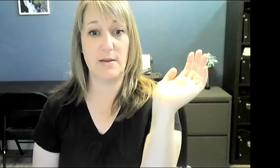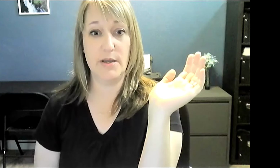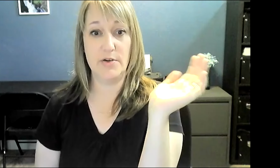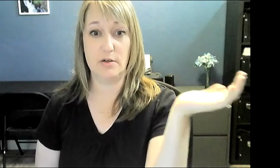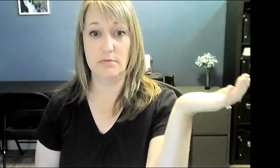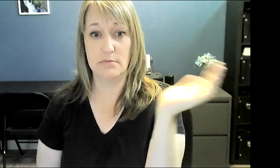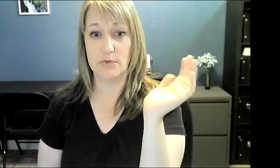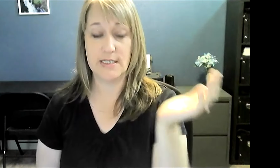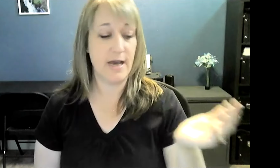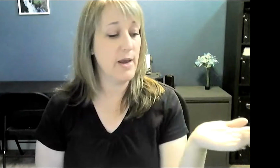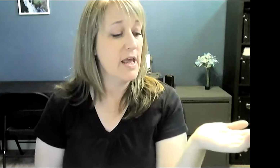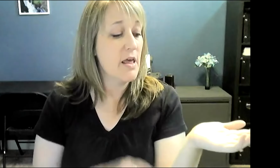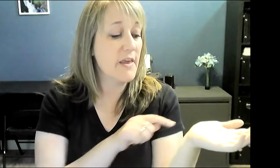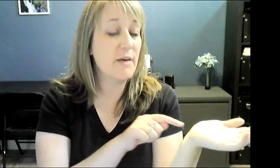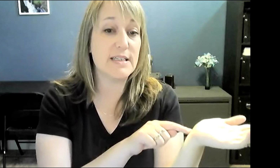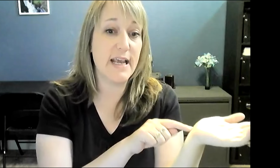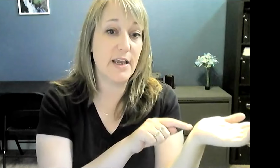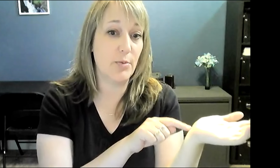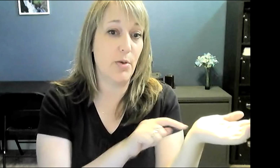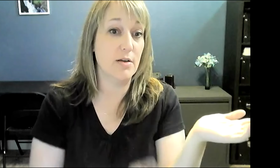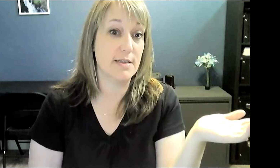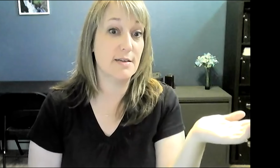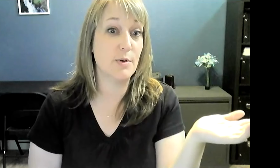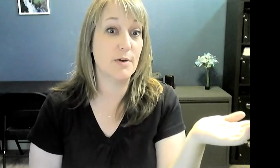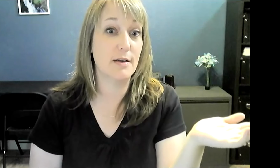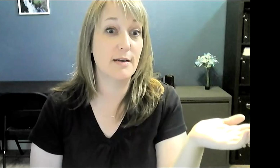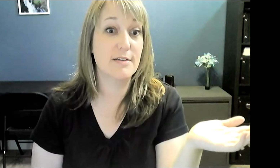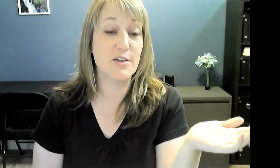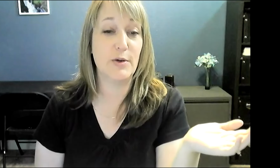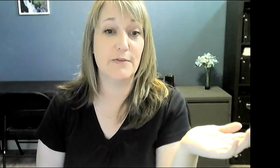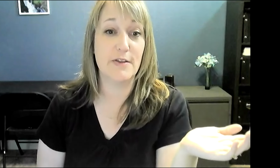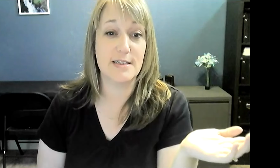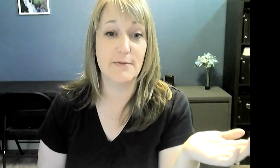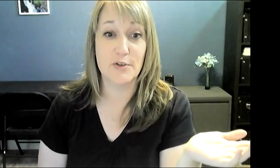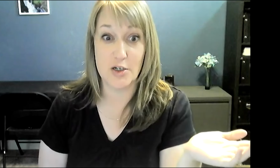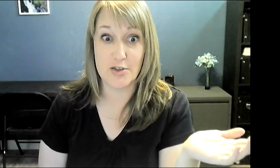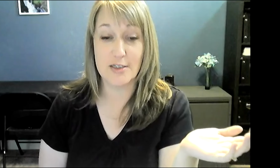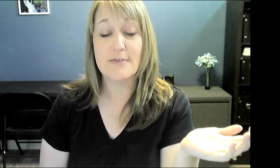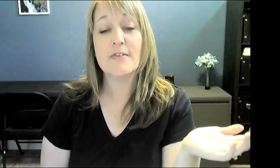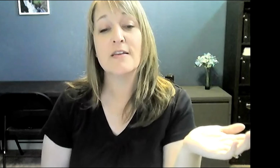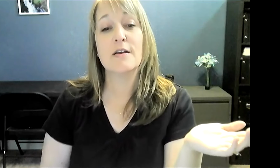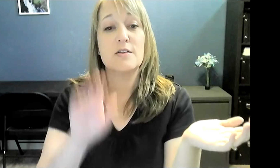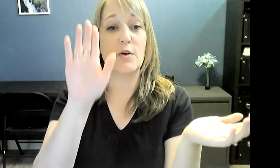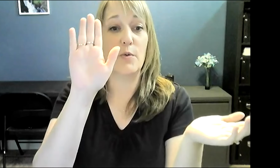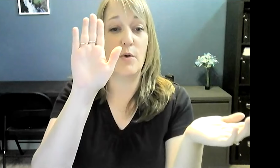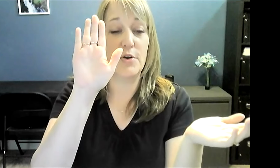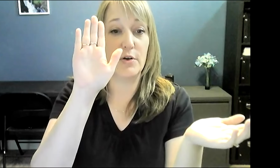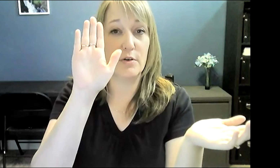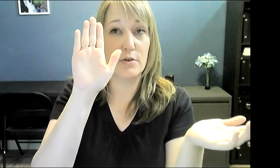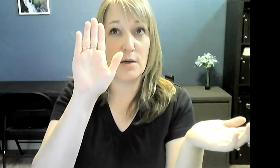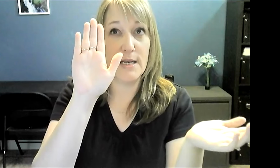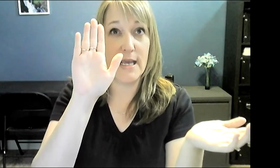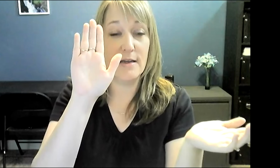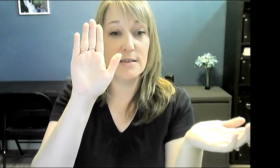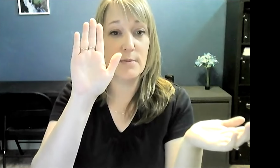bend your wrist that way. Think about taking your pulse. That's what we're going to do here for the sign for doctor. So on your dominant hand,